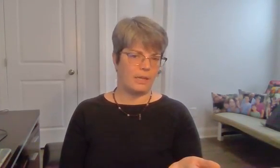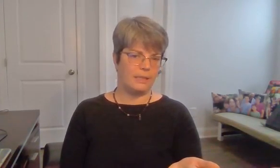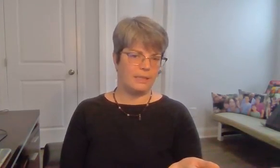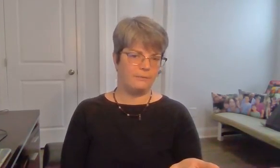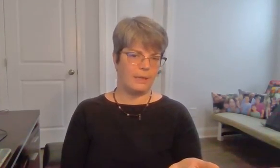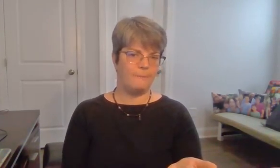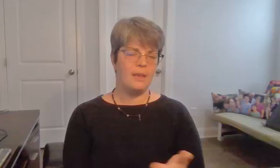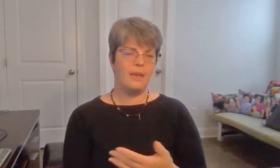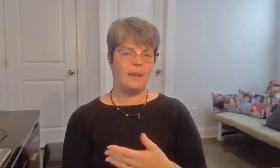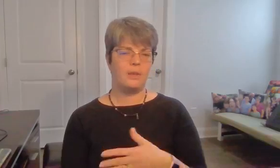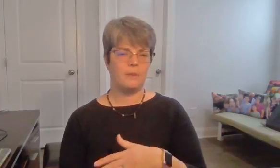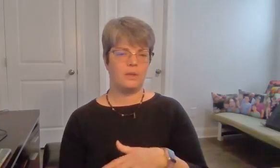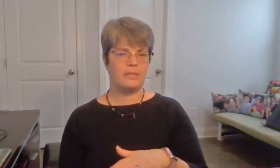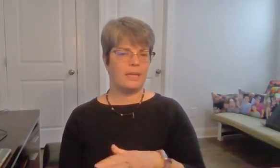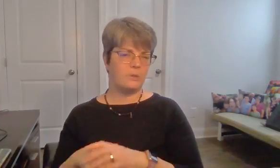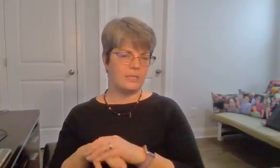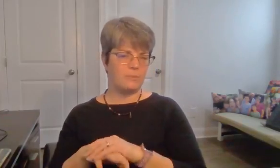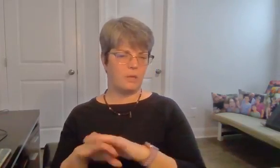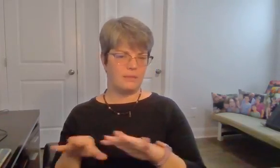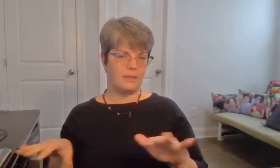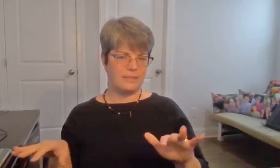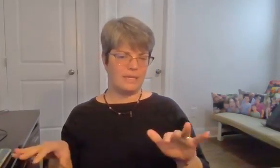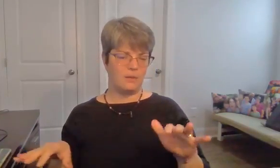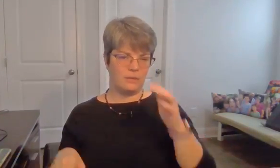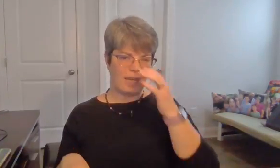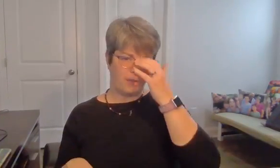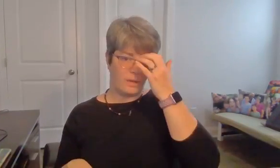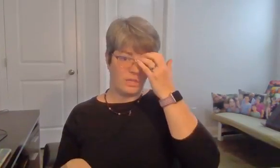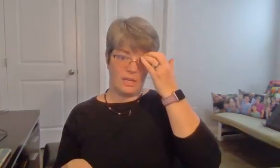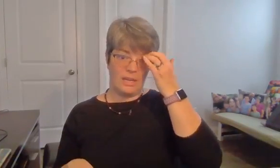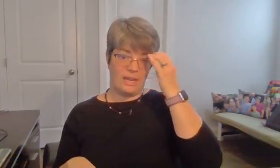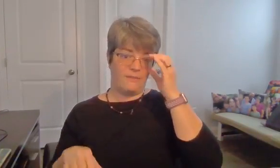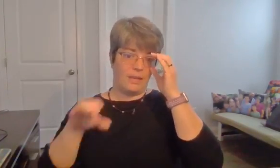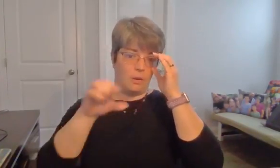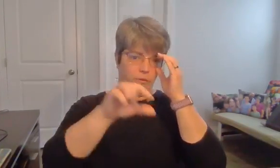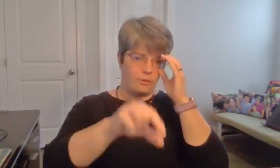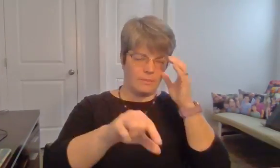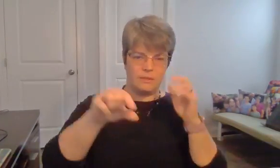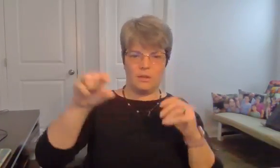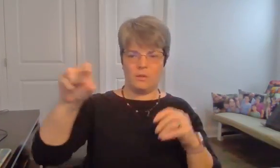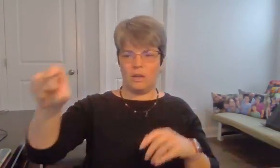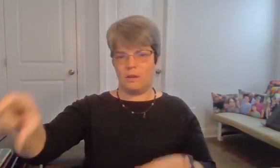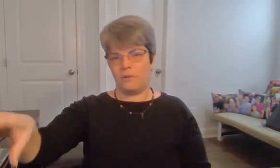correctly, right? And because American Sign Language is a standard language, if they go from caregiver to